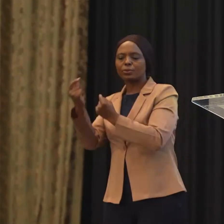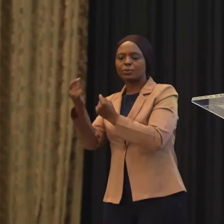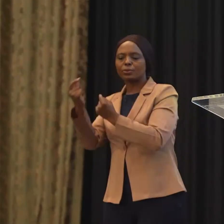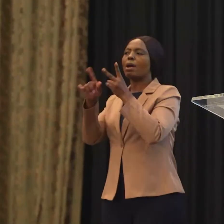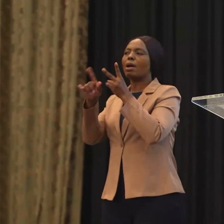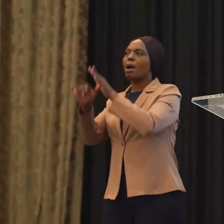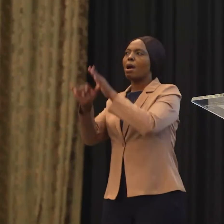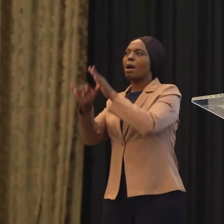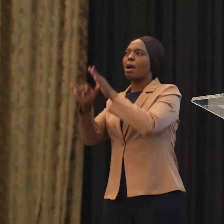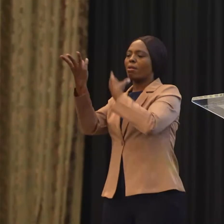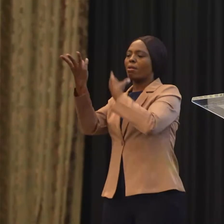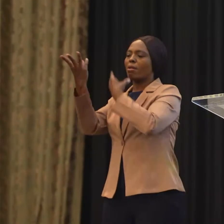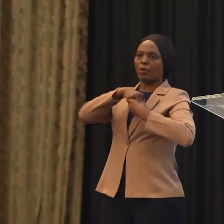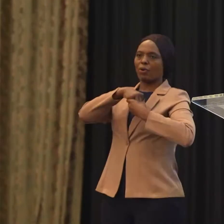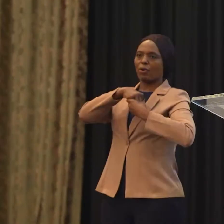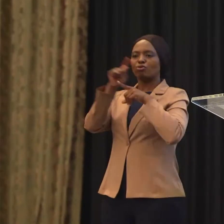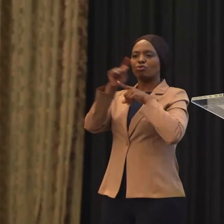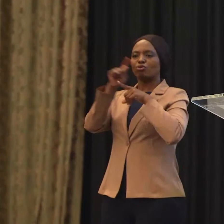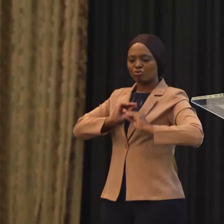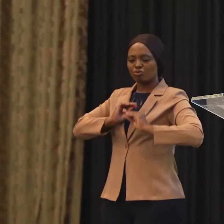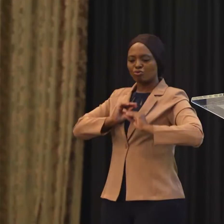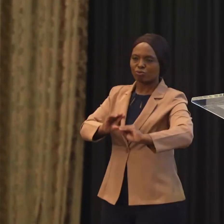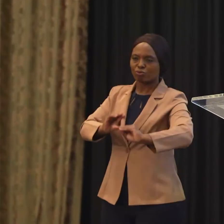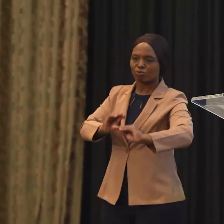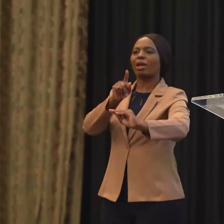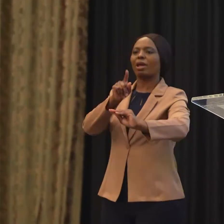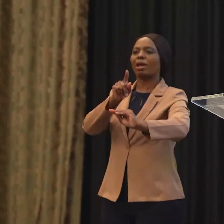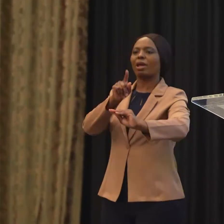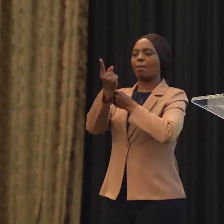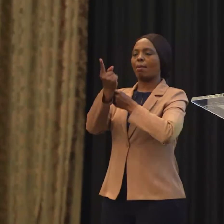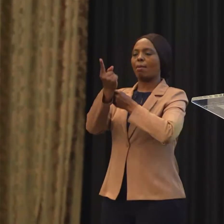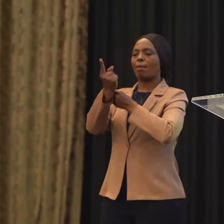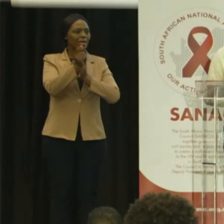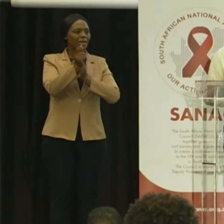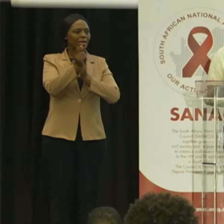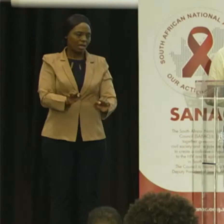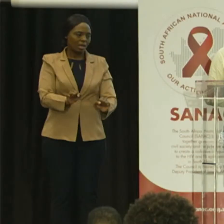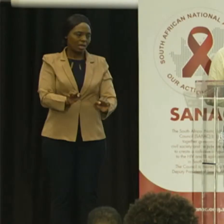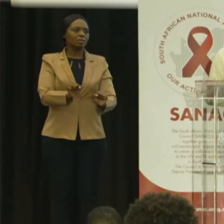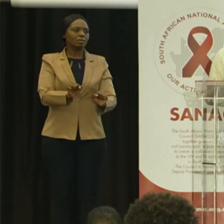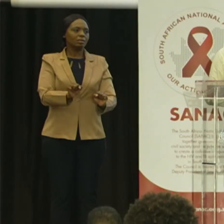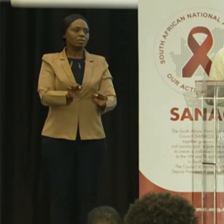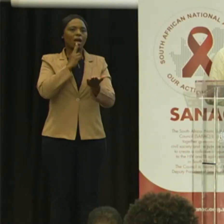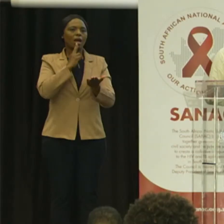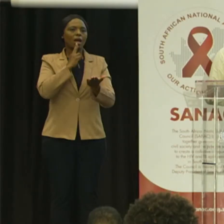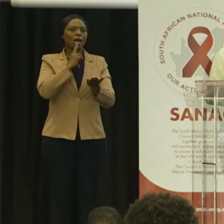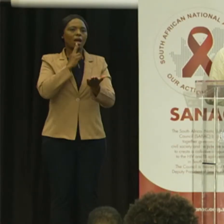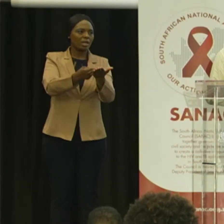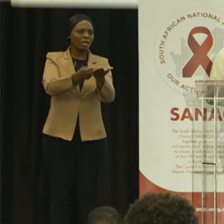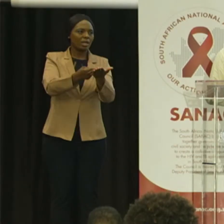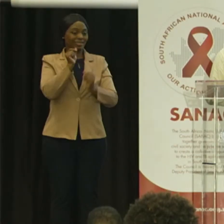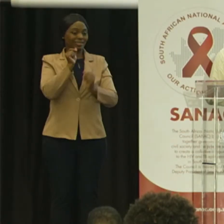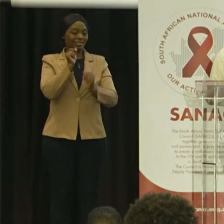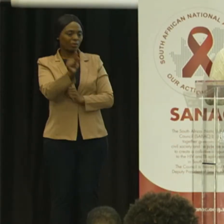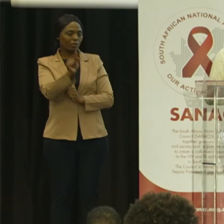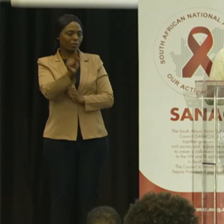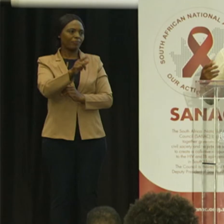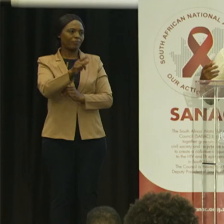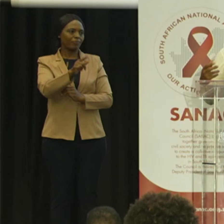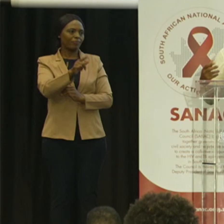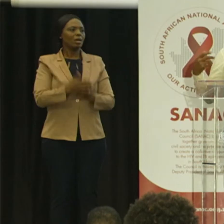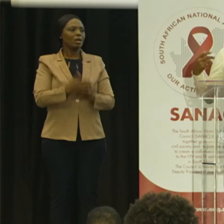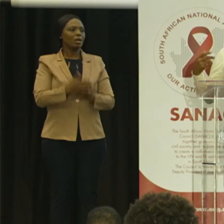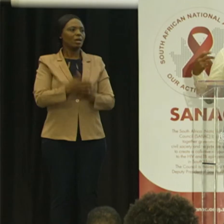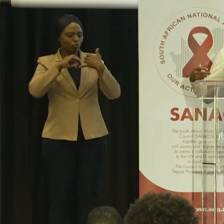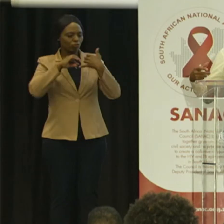involved in those trainings. It is happening. Then the recommendation was that there should be some kind of a scale-up,